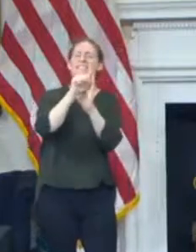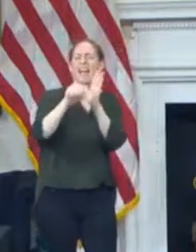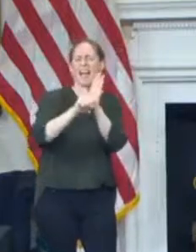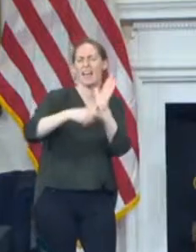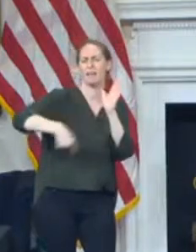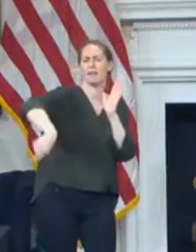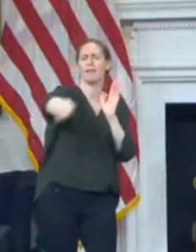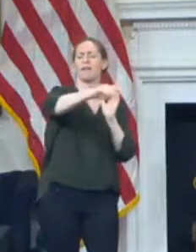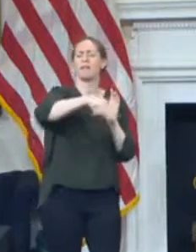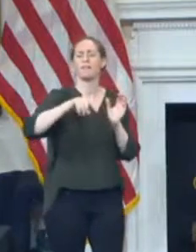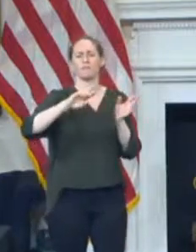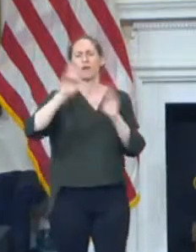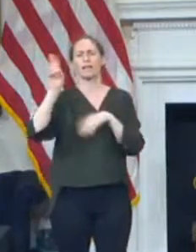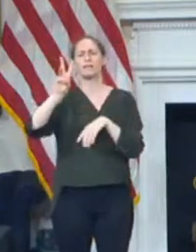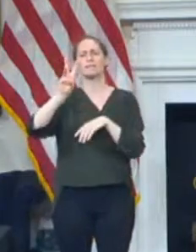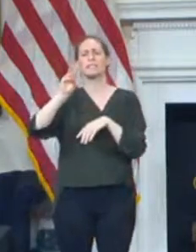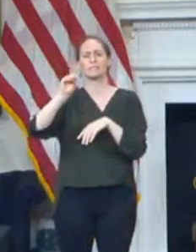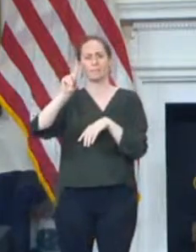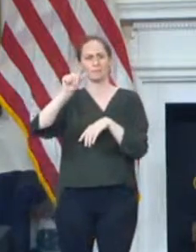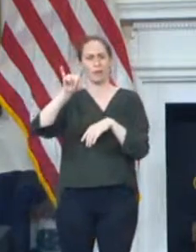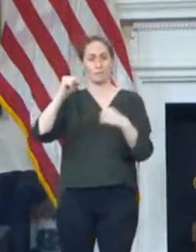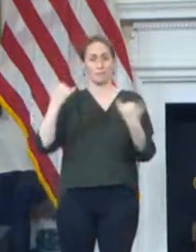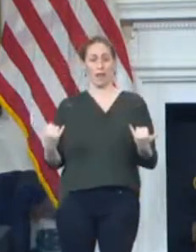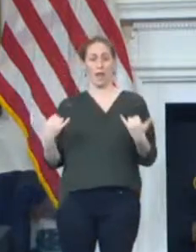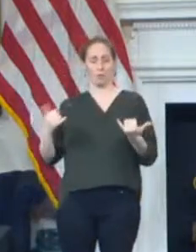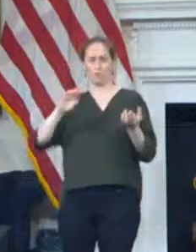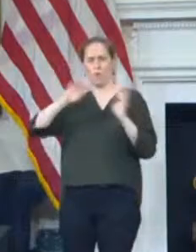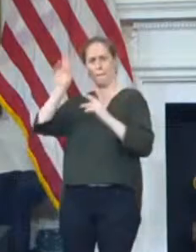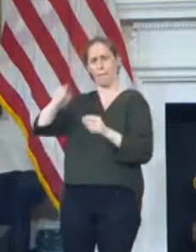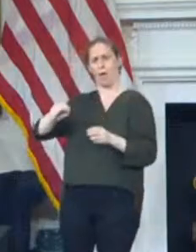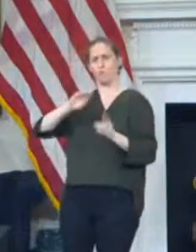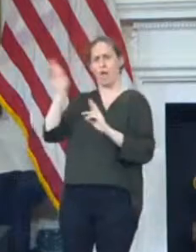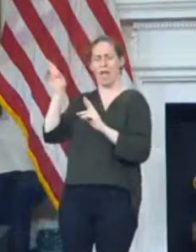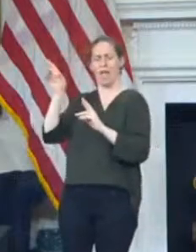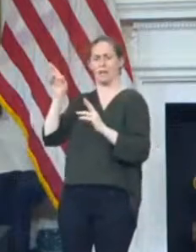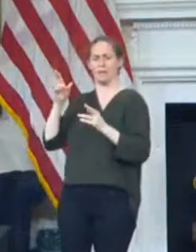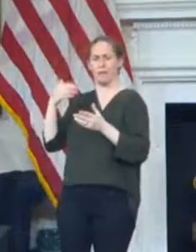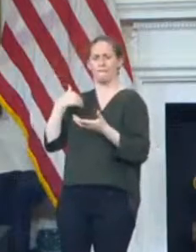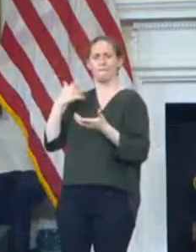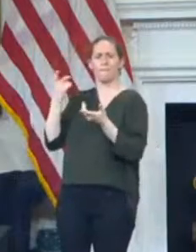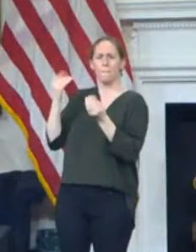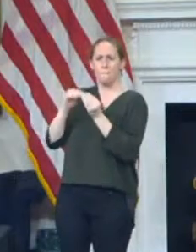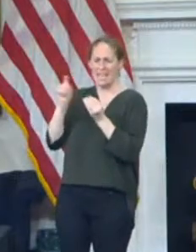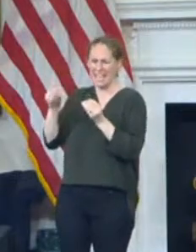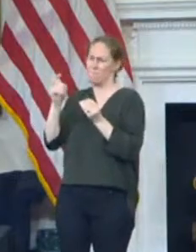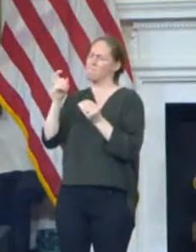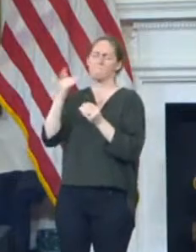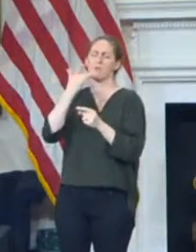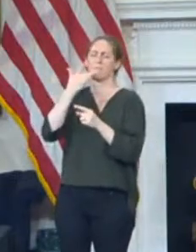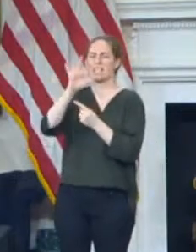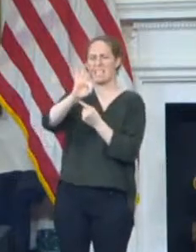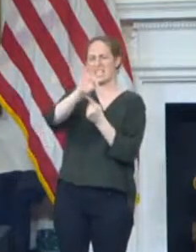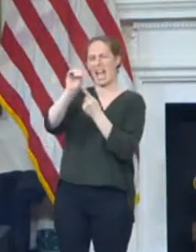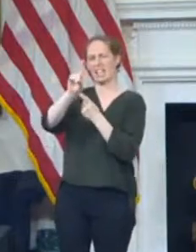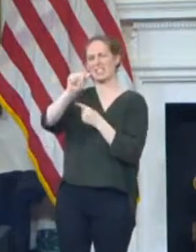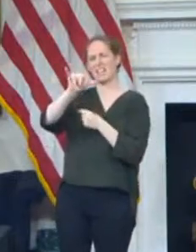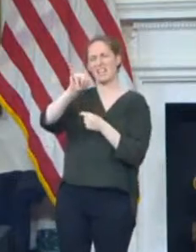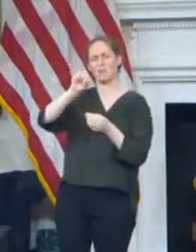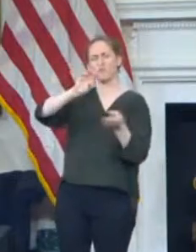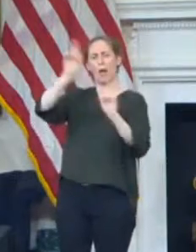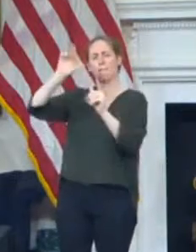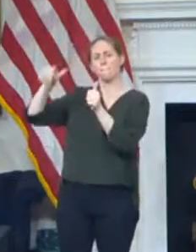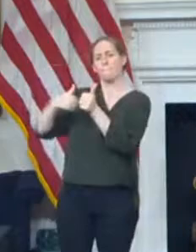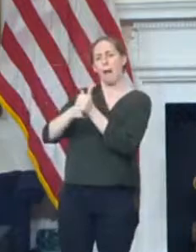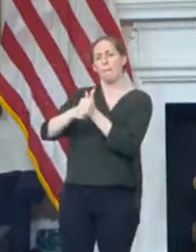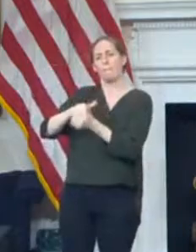supplies, but we are meeting and in many cases already exceeding our goal of stockpiling 90-day supplies